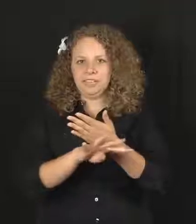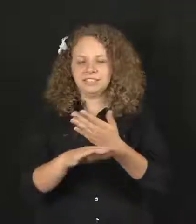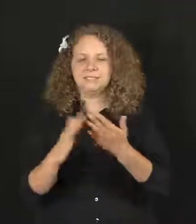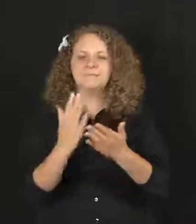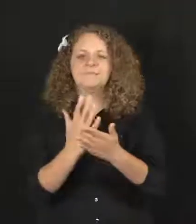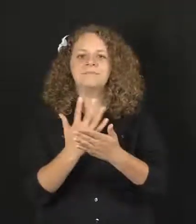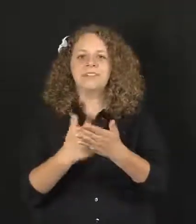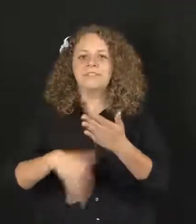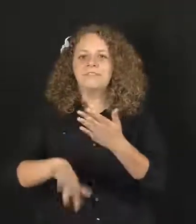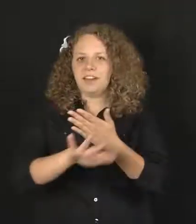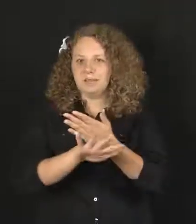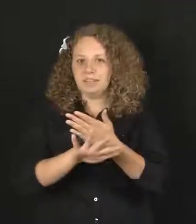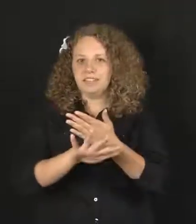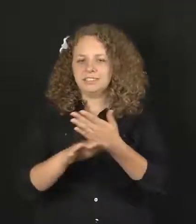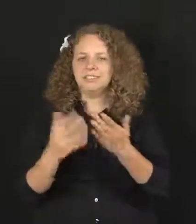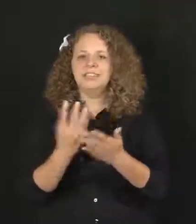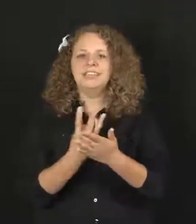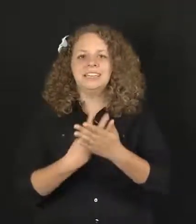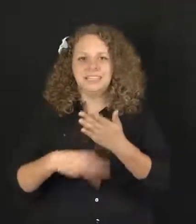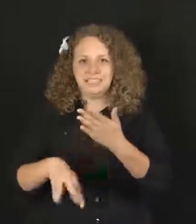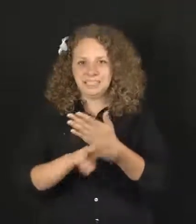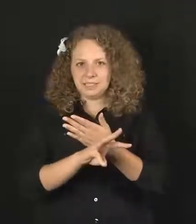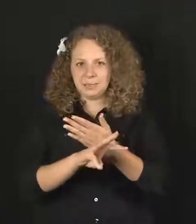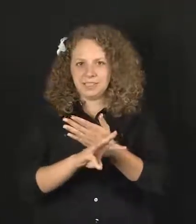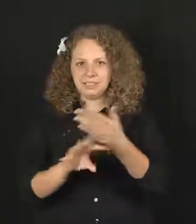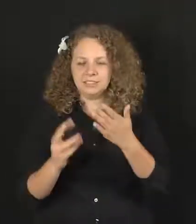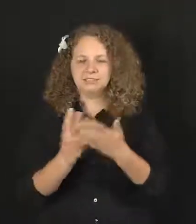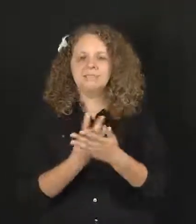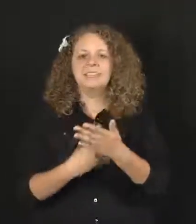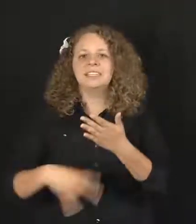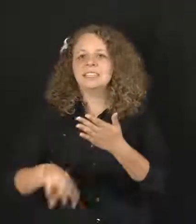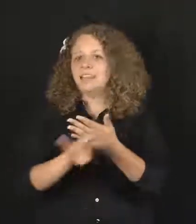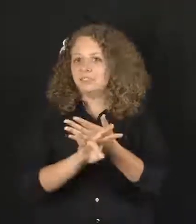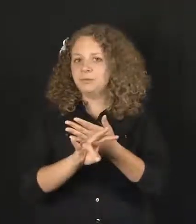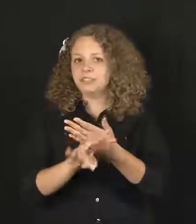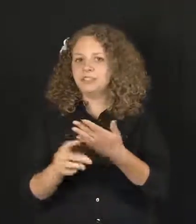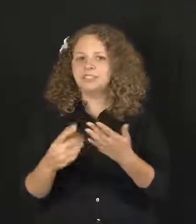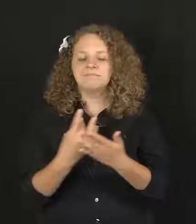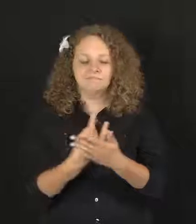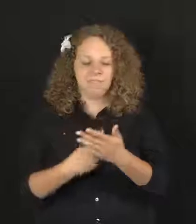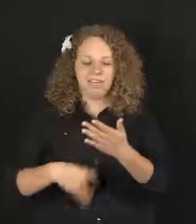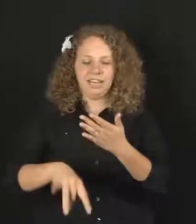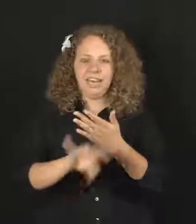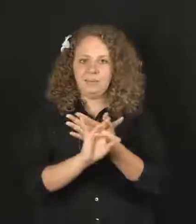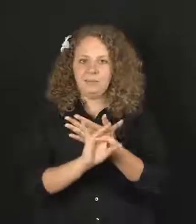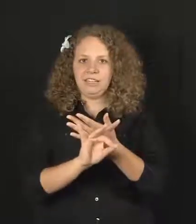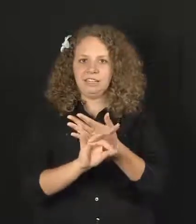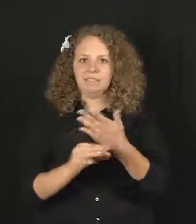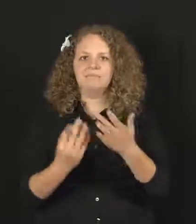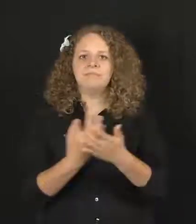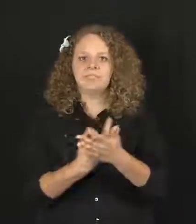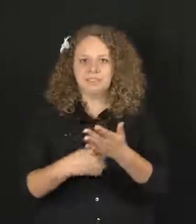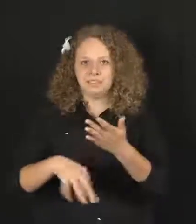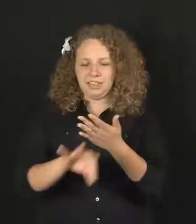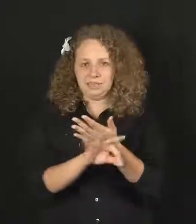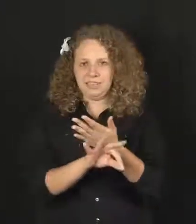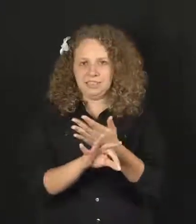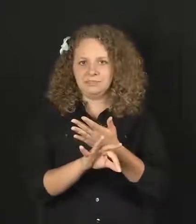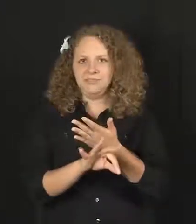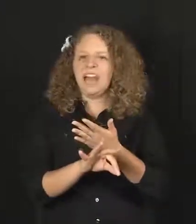weeks, in 5 weeks, in 6 weeks, in 7 weeks, in 8 weeks, in 9 weeks.